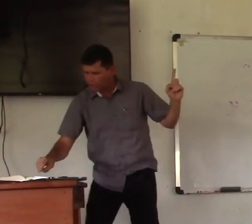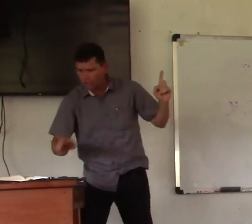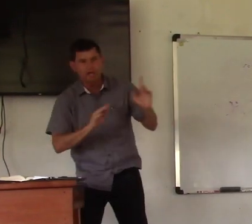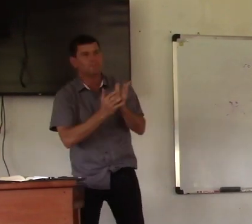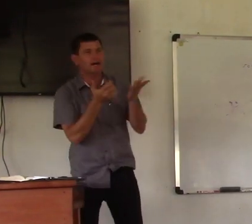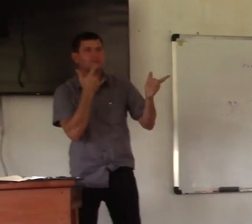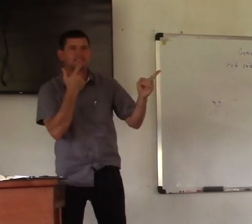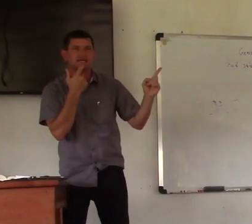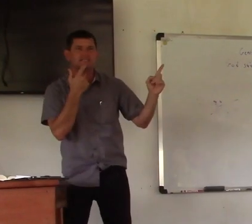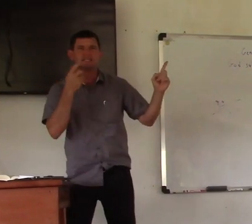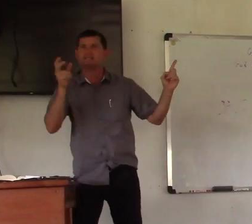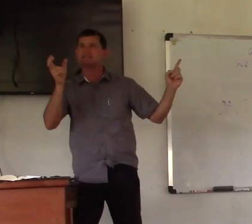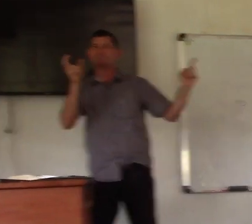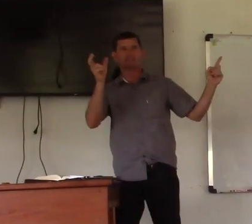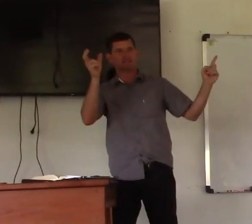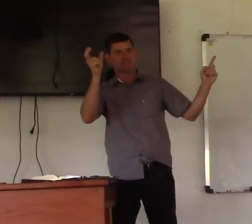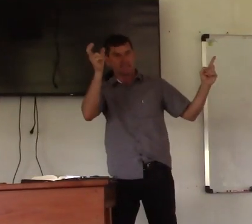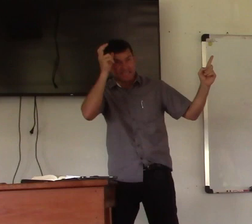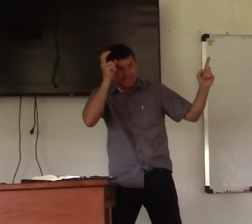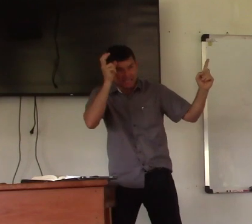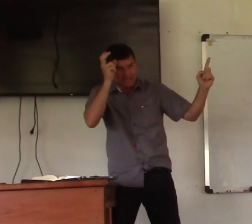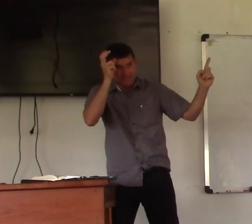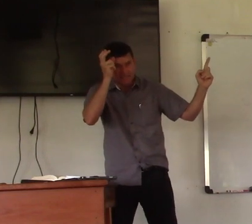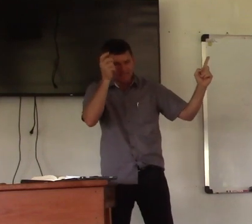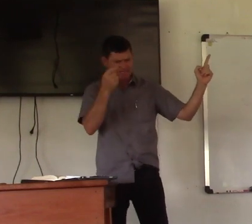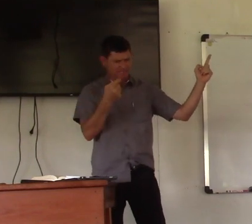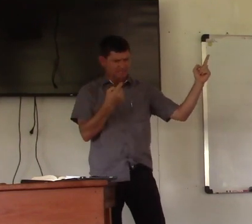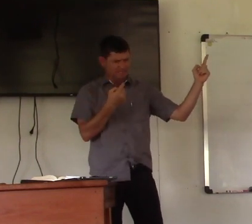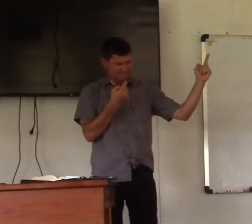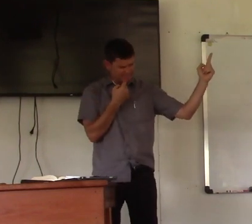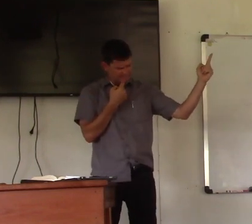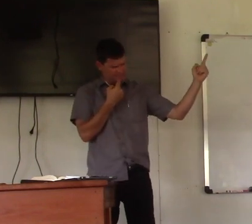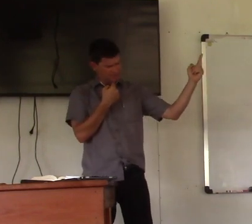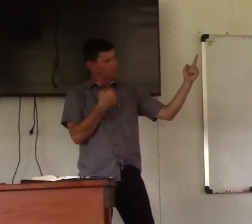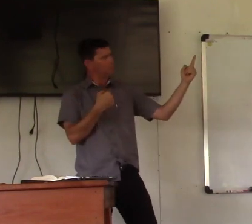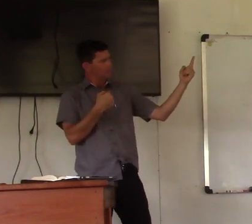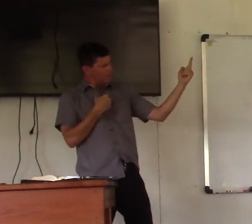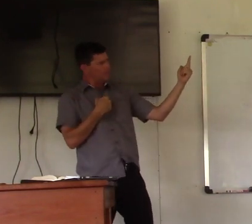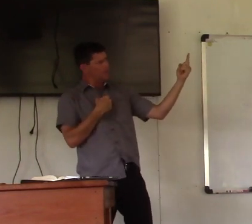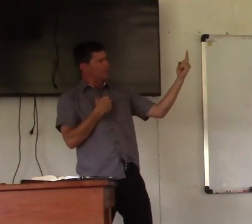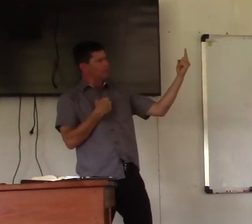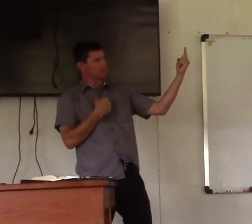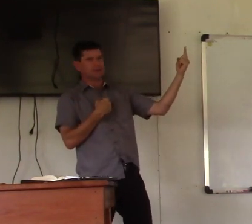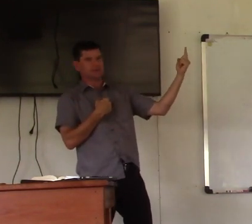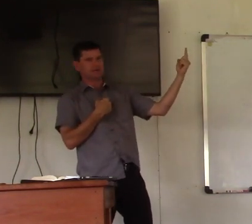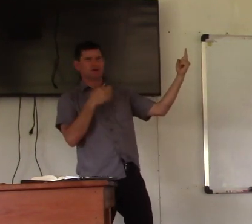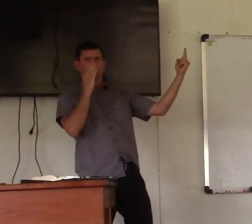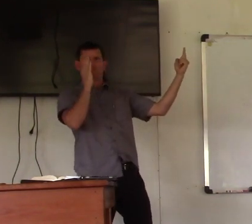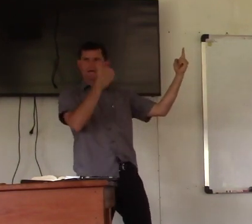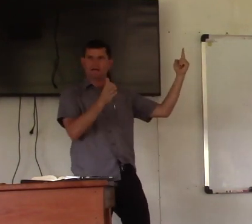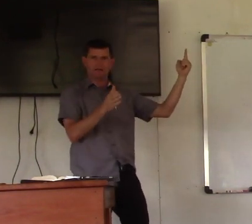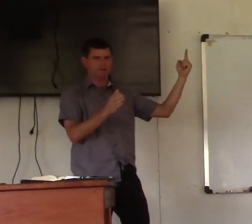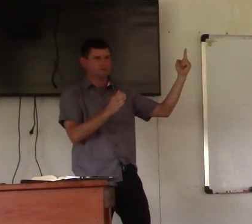and the Bible says, Satan, he said, I will